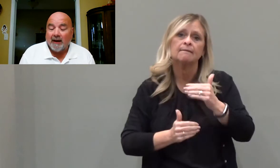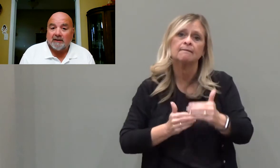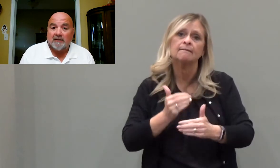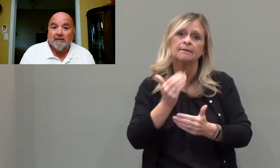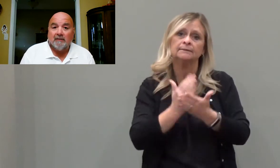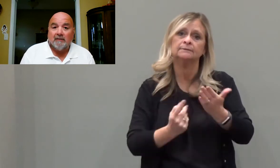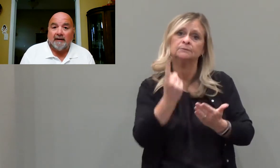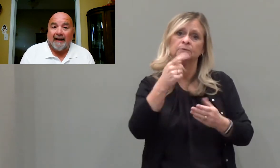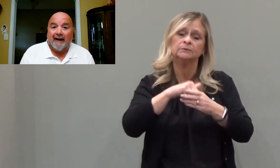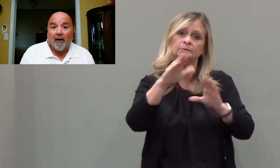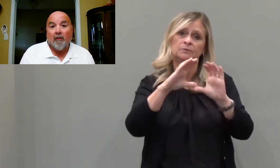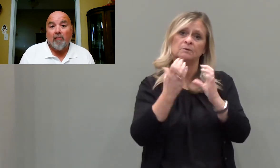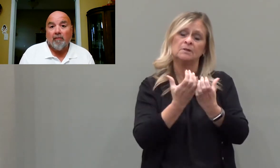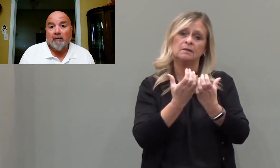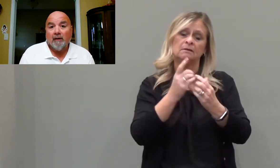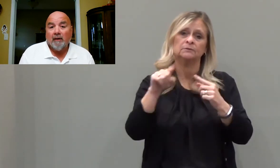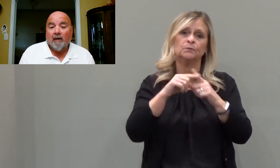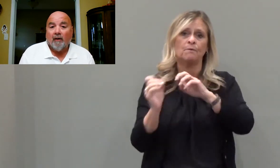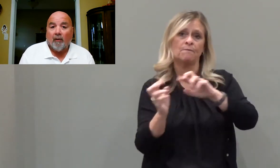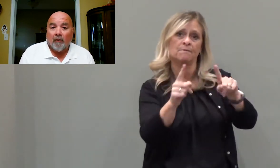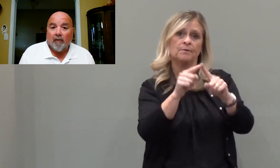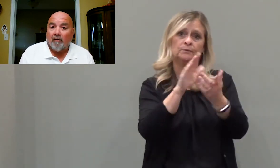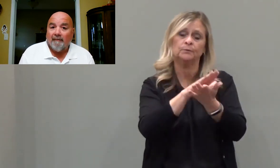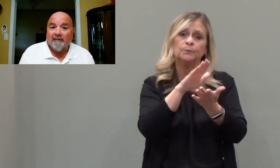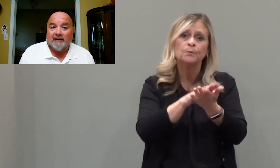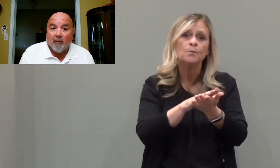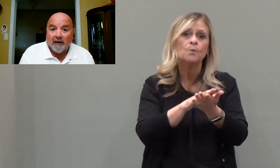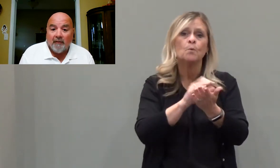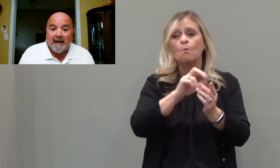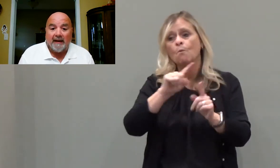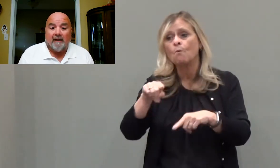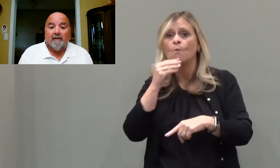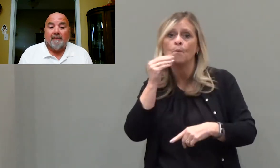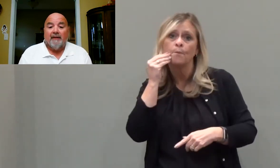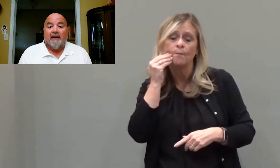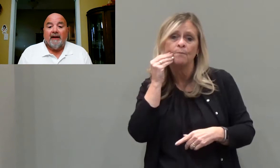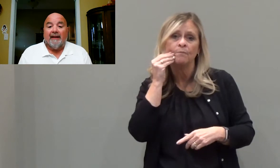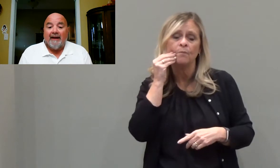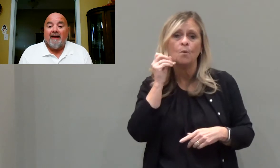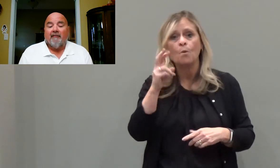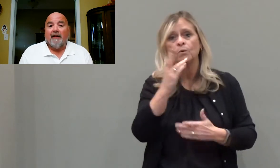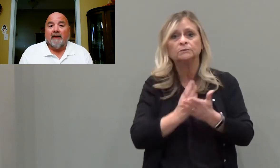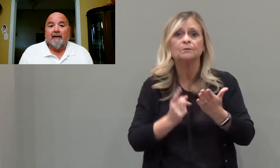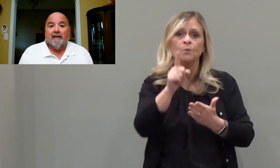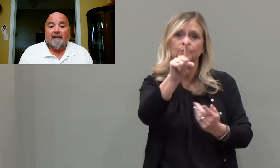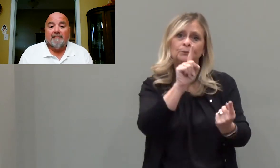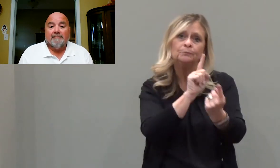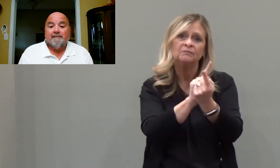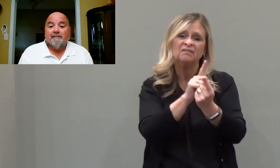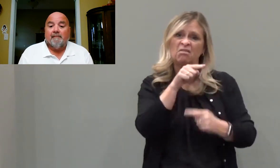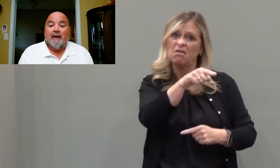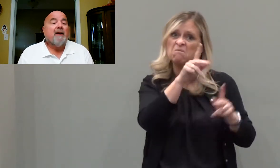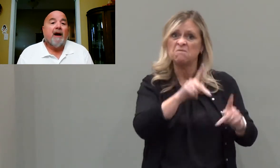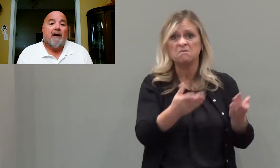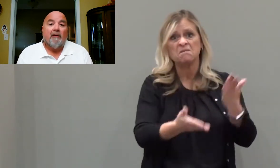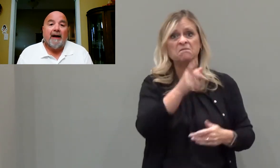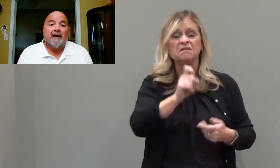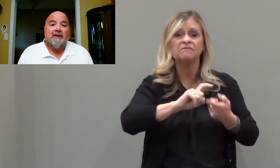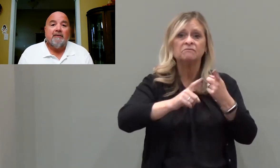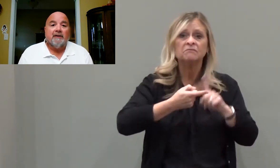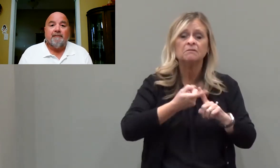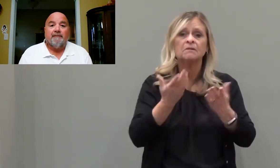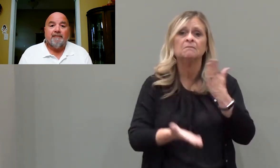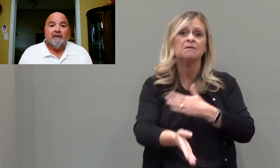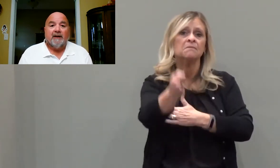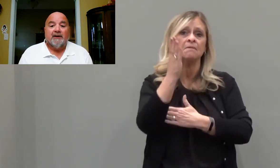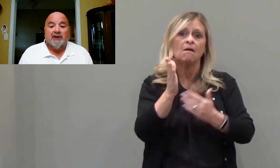when you go back to school or at home or someone you meet and they need a friend. Maybe God will ask